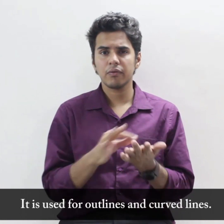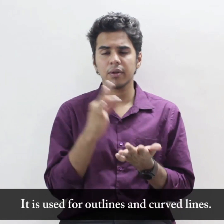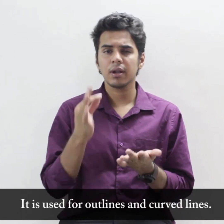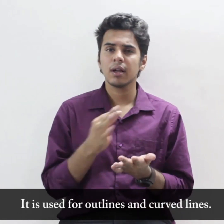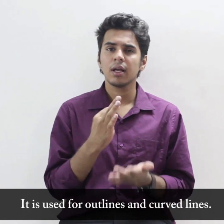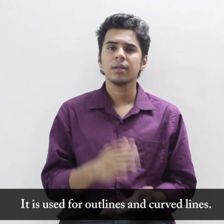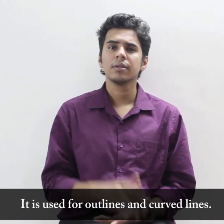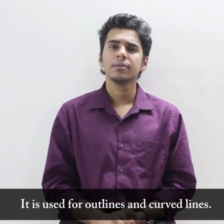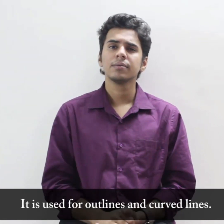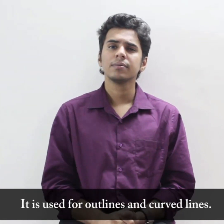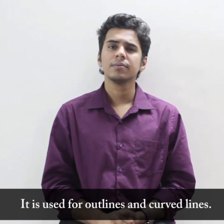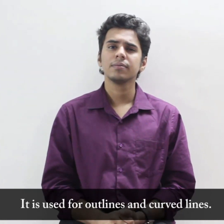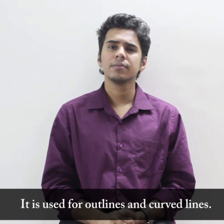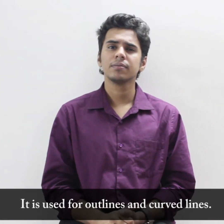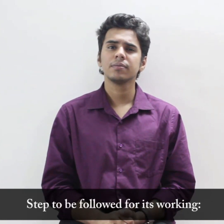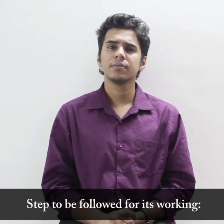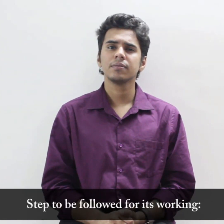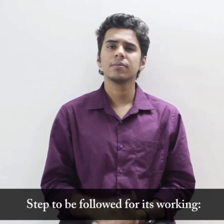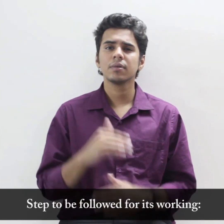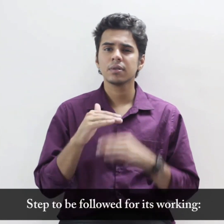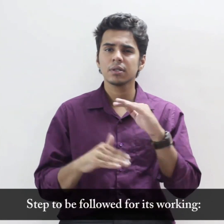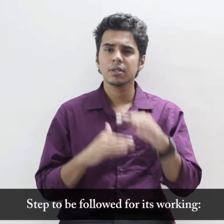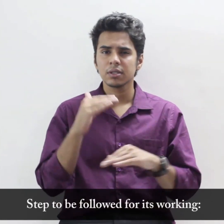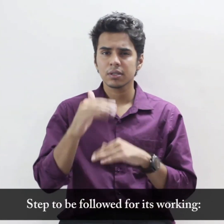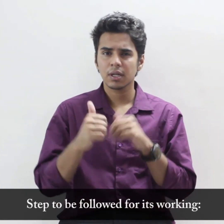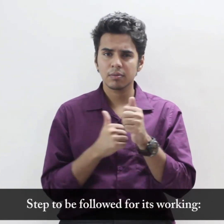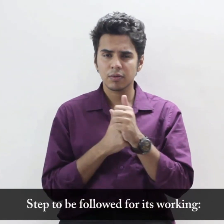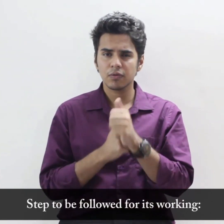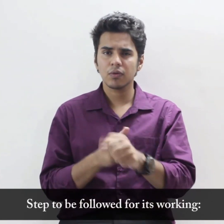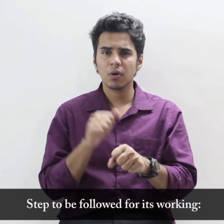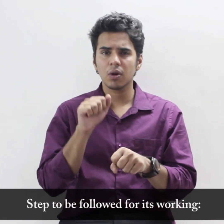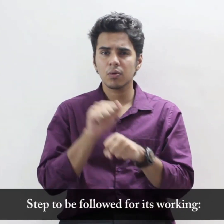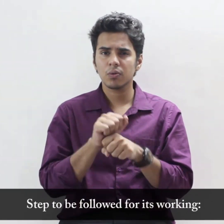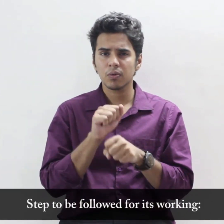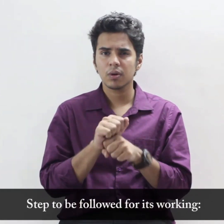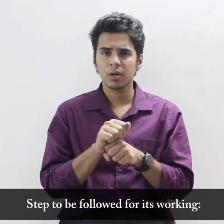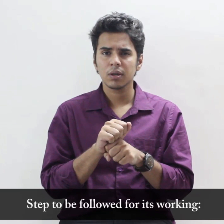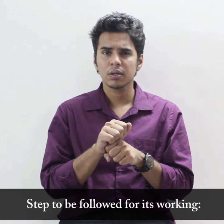Step to be followed for its working.